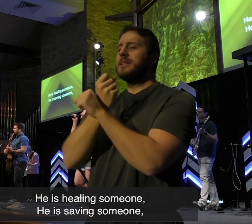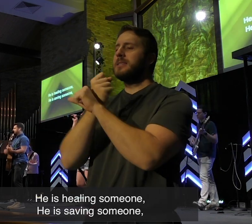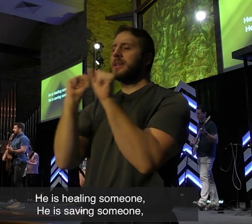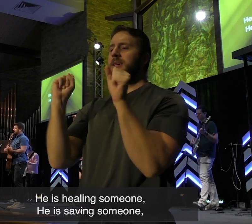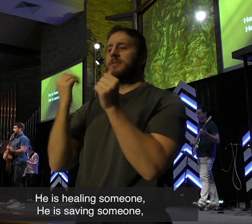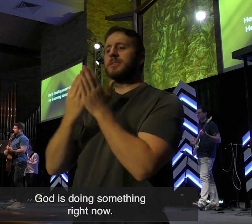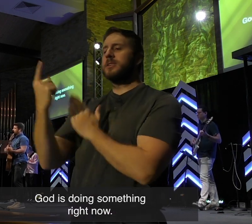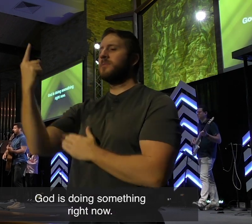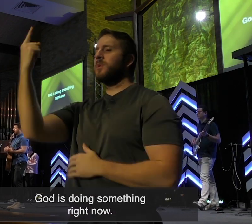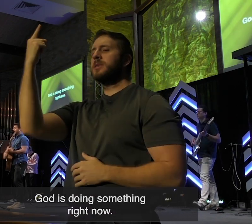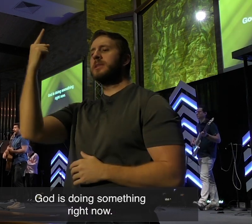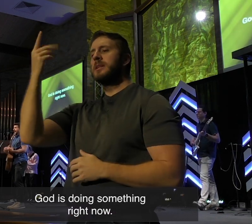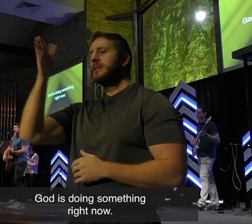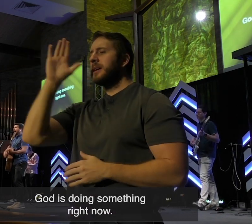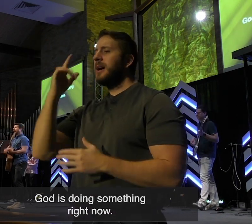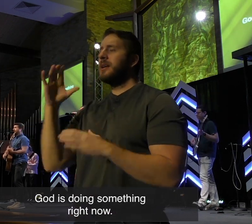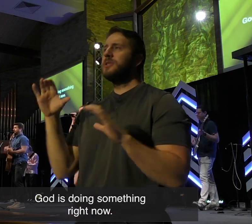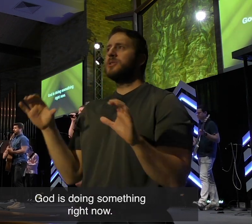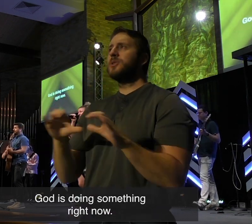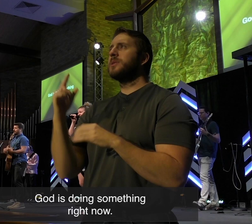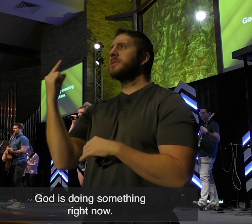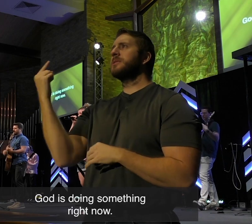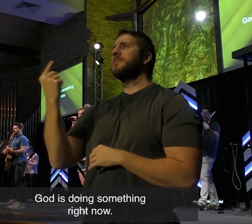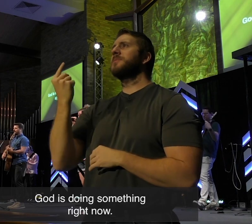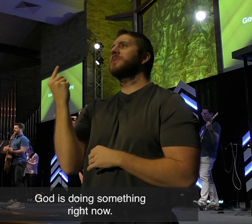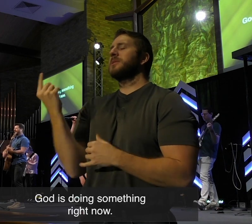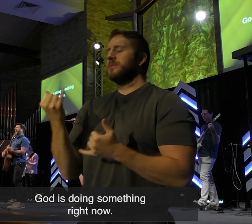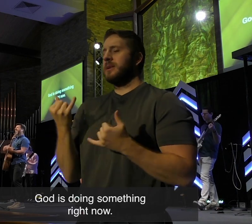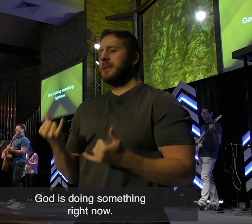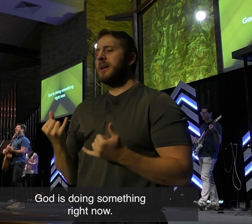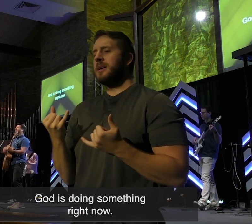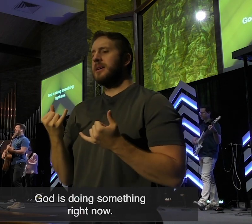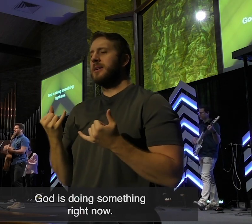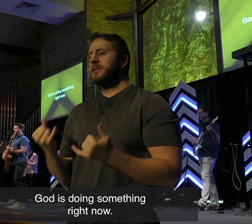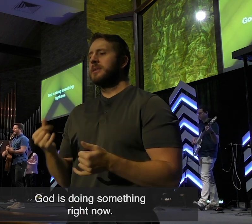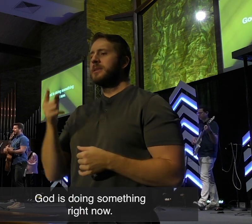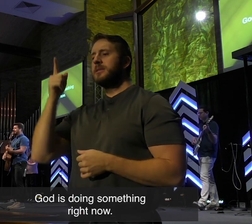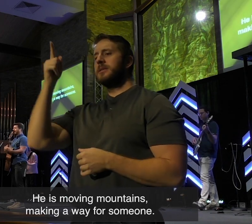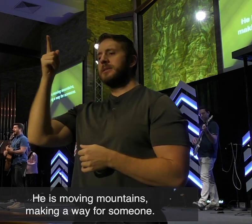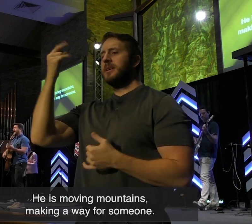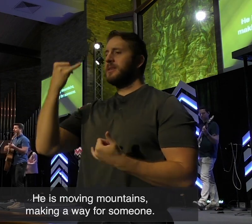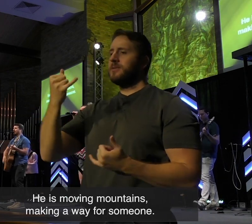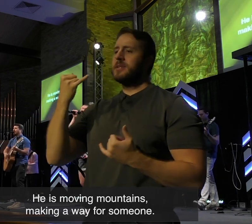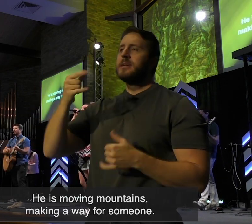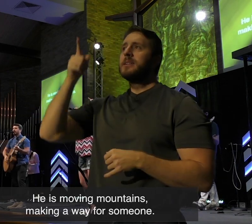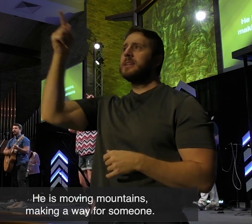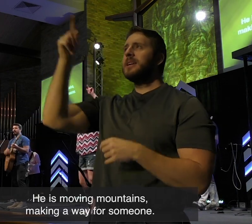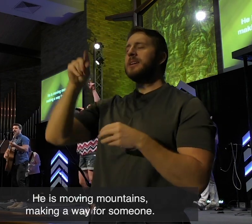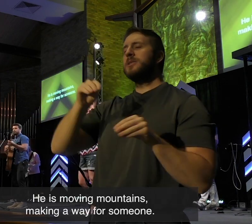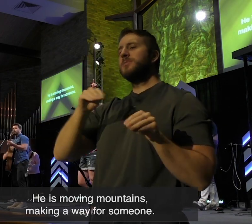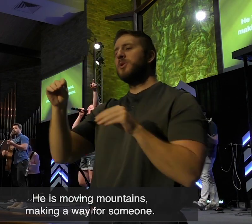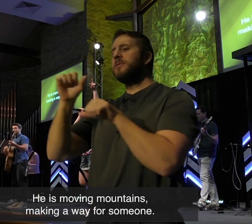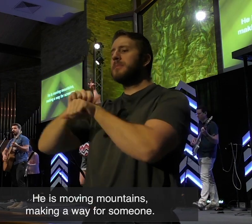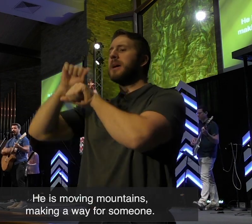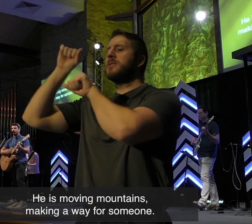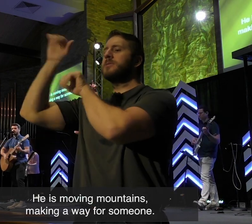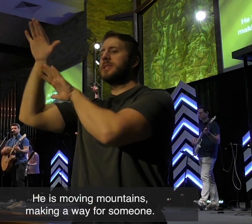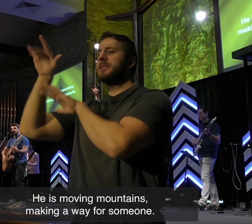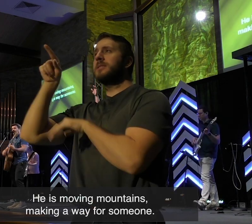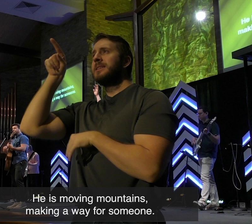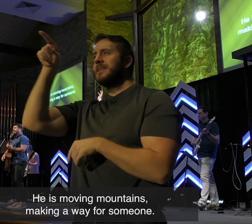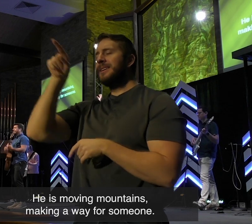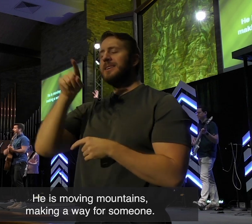He is saving someone. God is doing something right now. Right now. He is moving